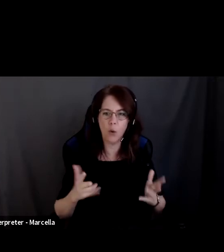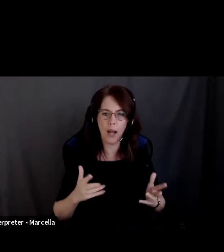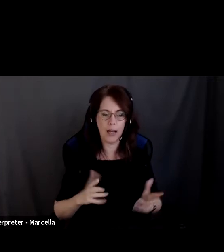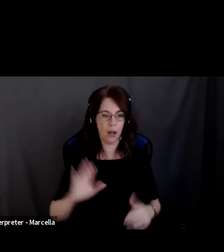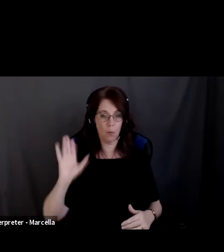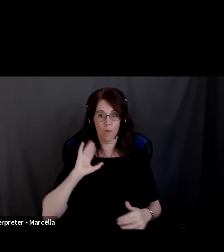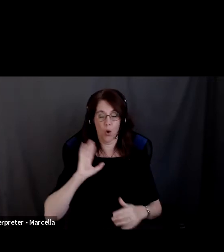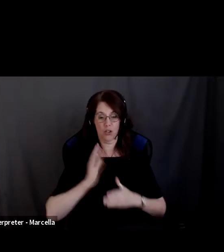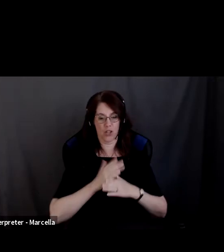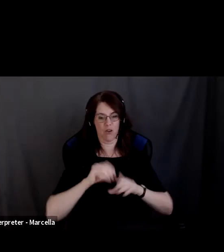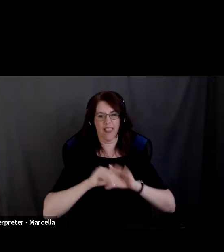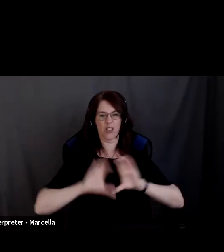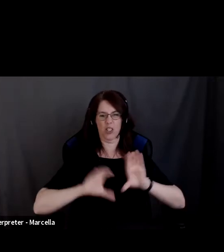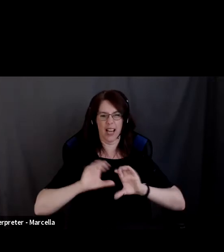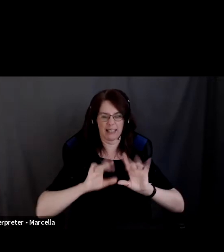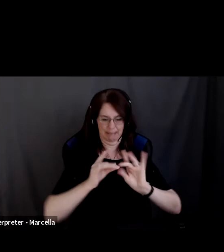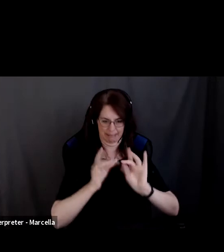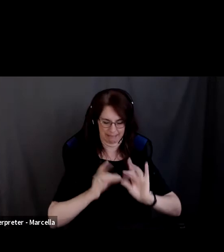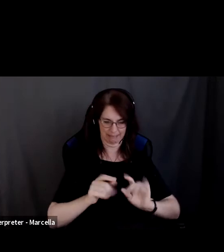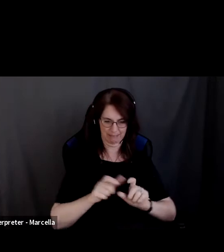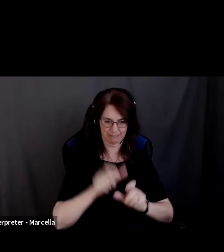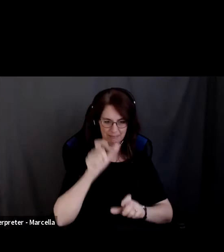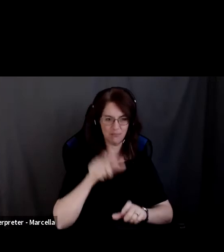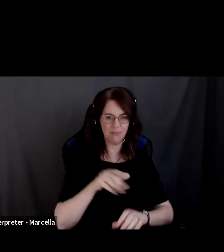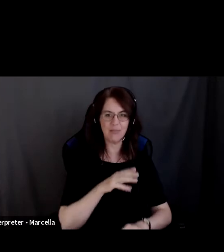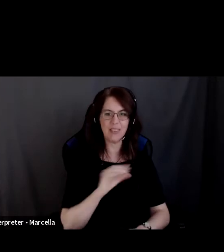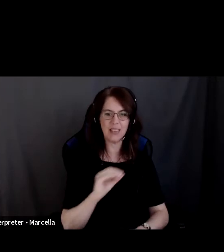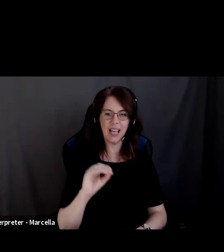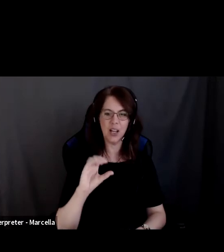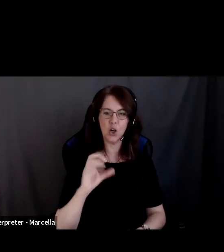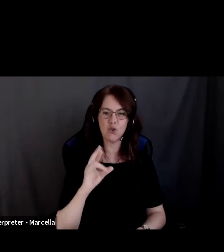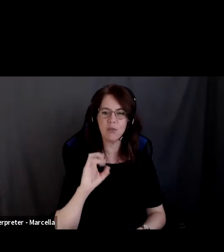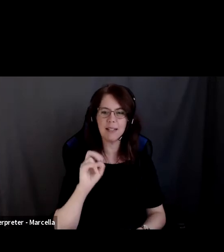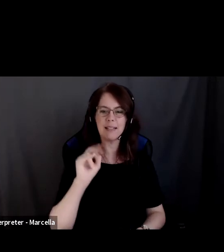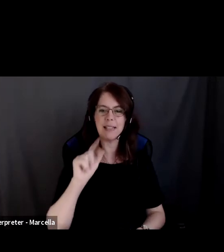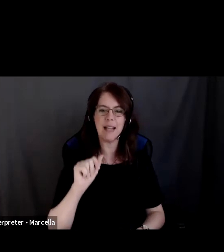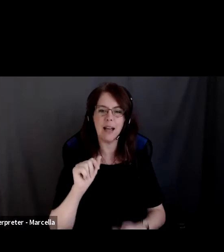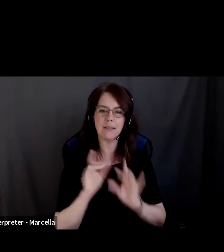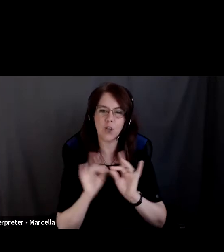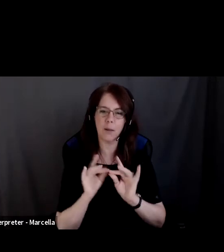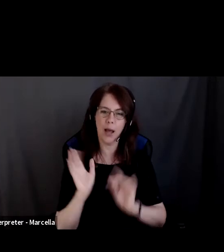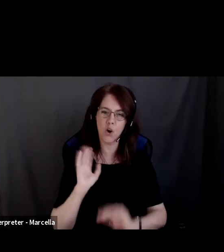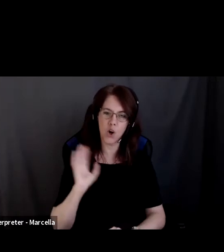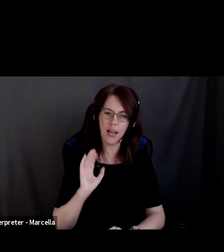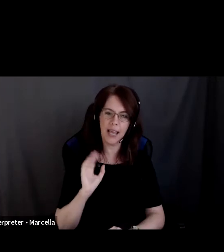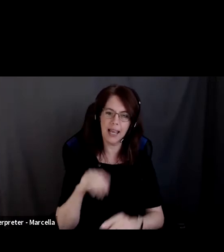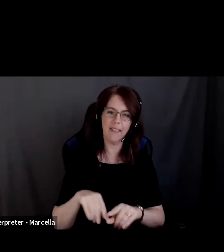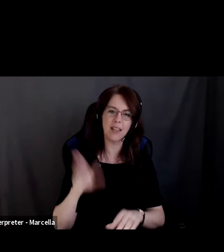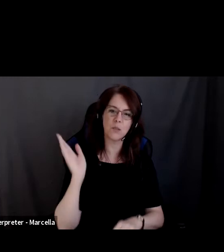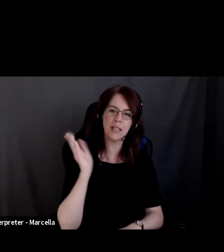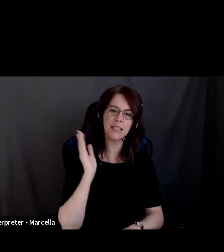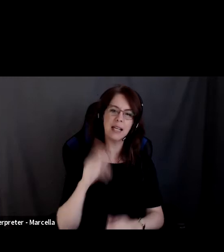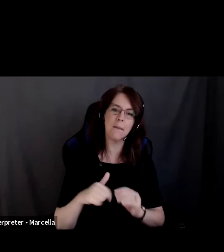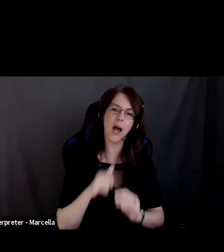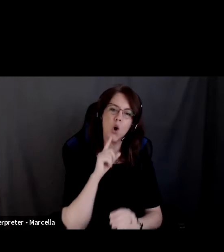in the chat, and really what Christina started to get into earlier in this presentation about